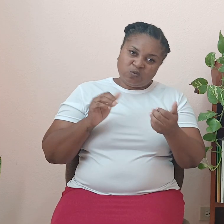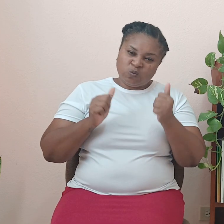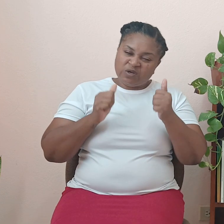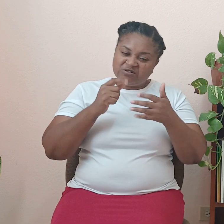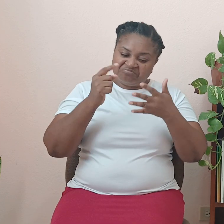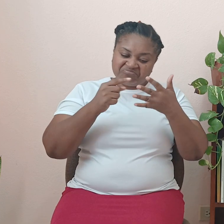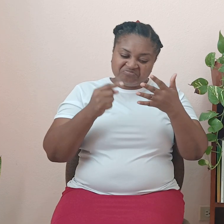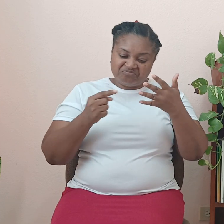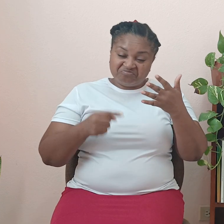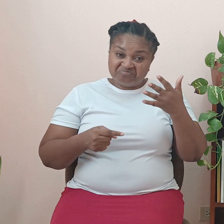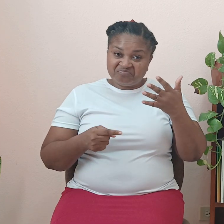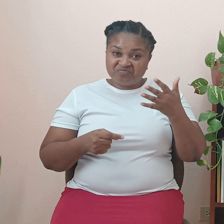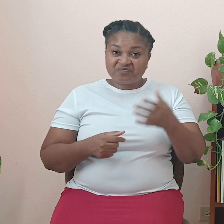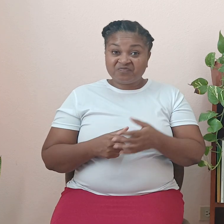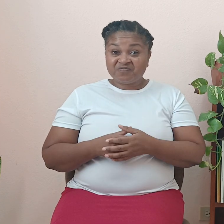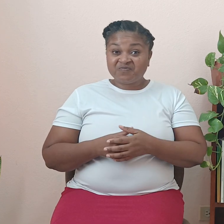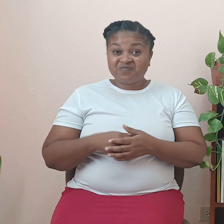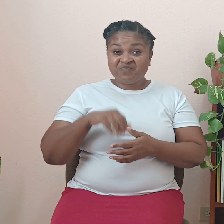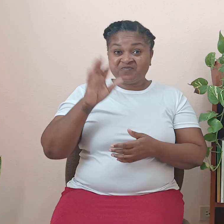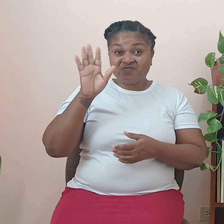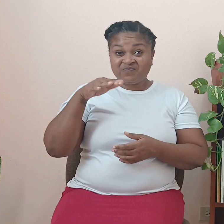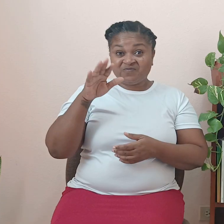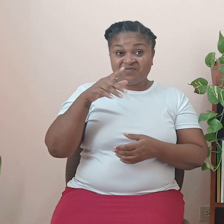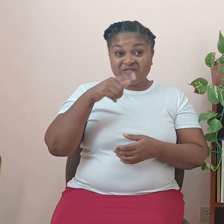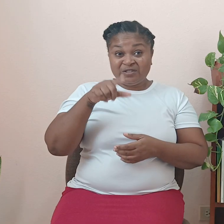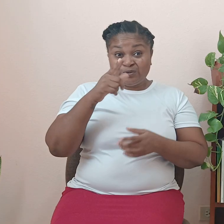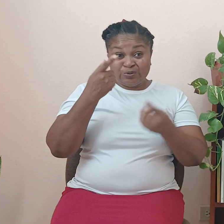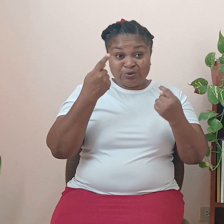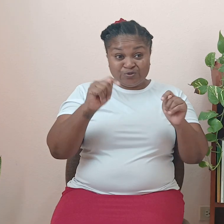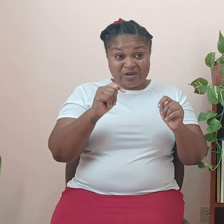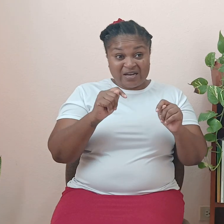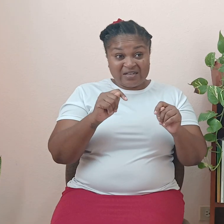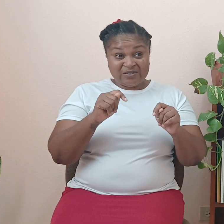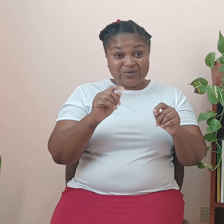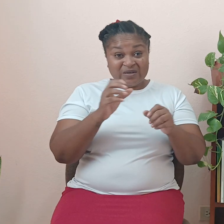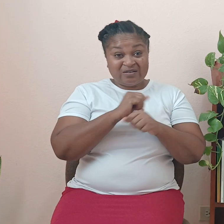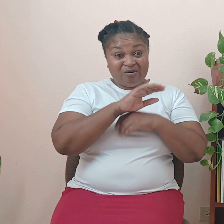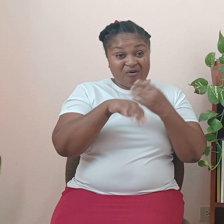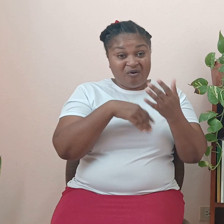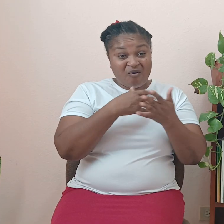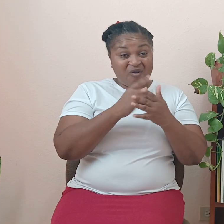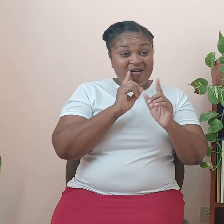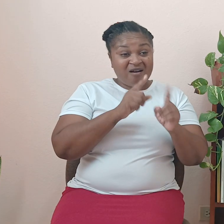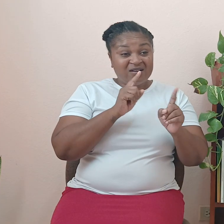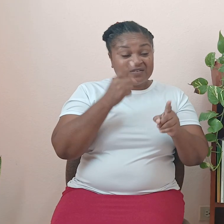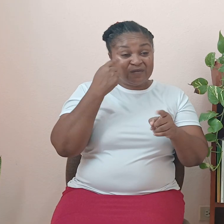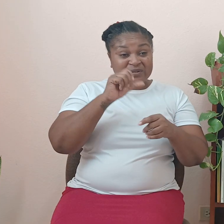So, did you try to put answers to all of those 10 questions?